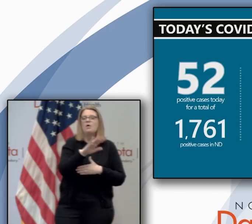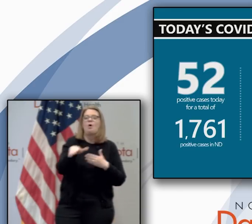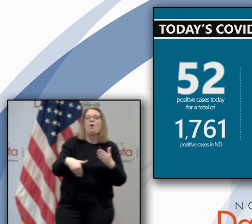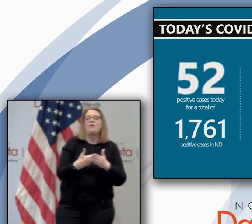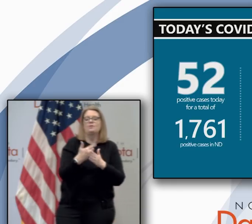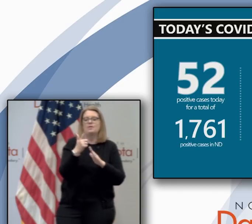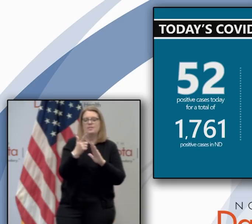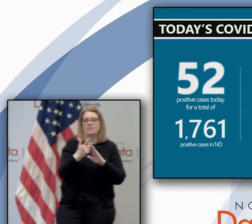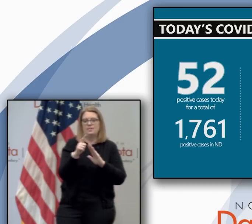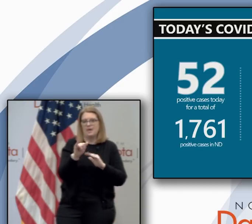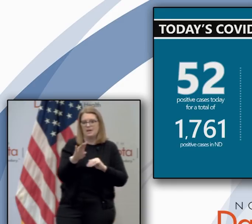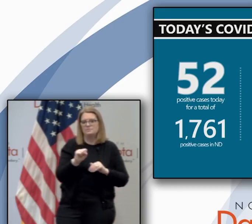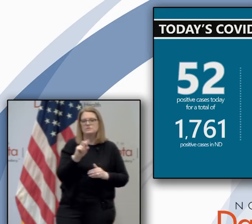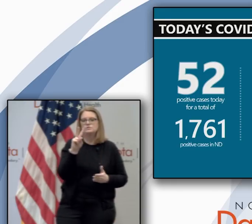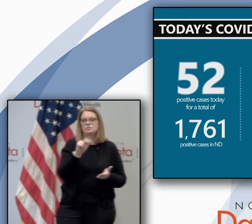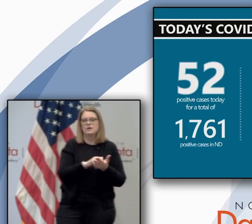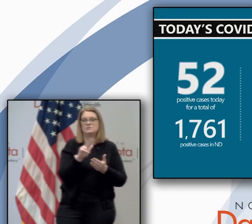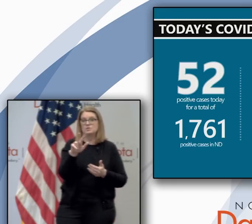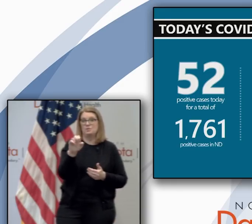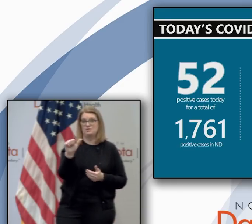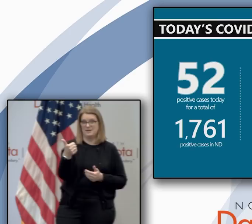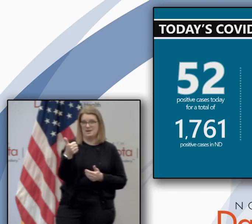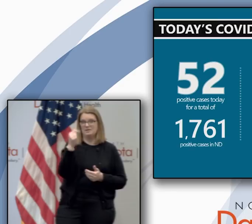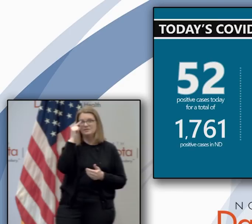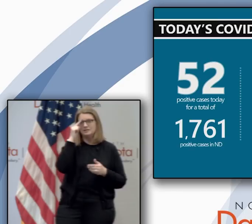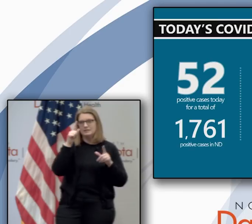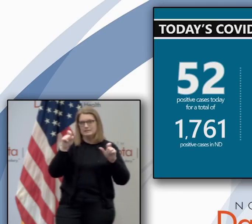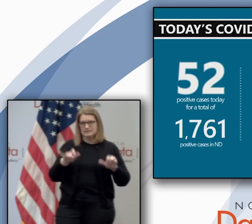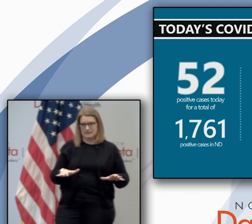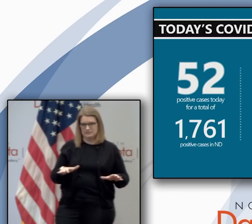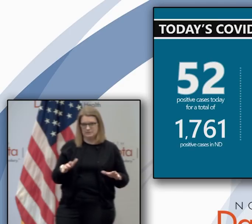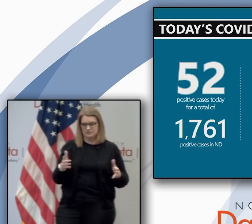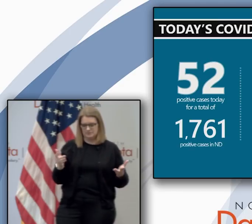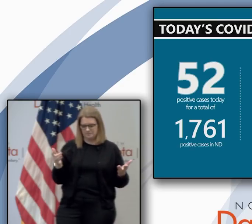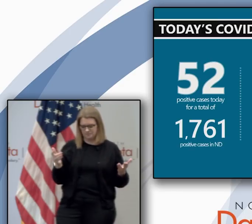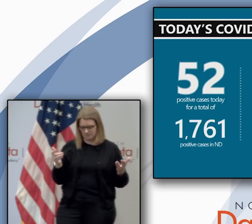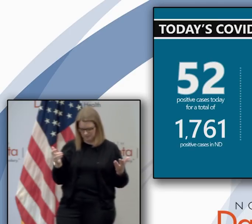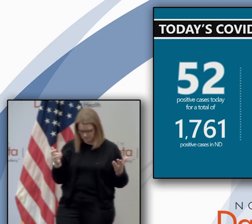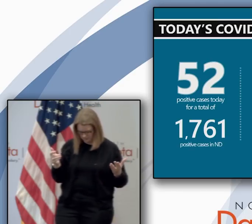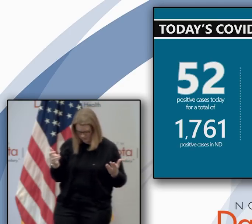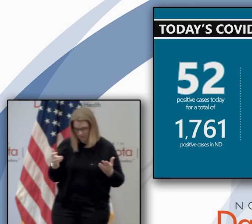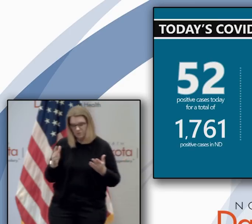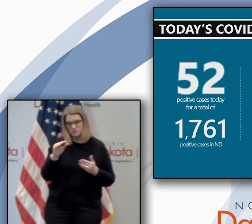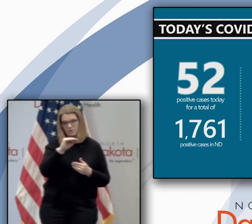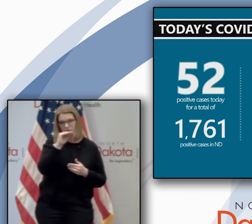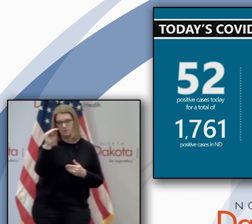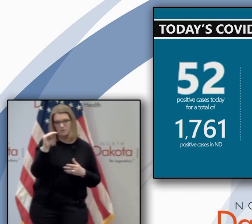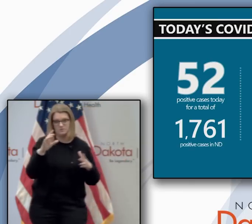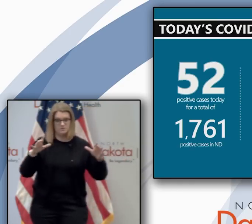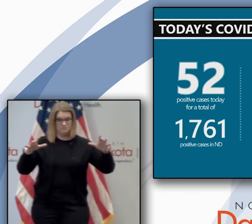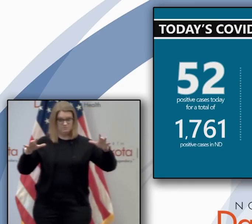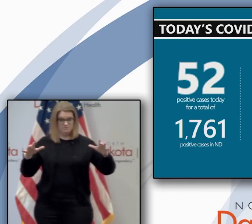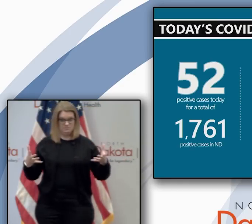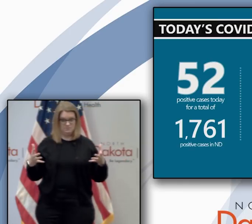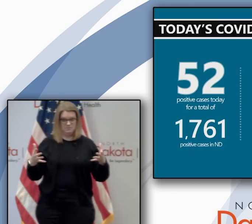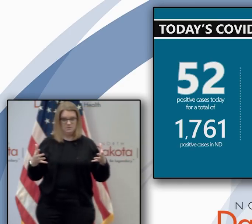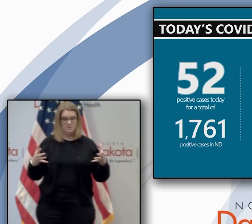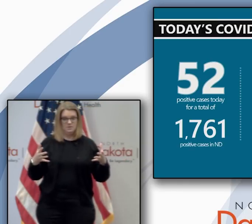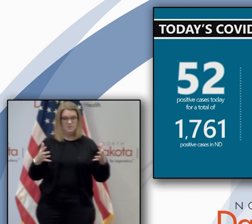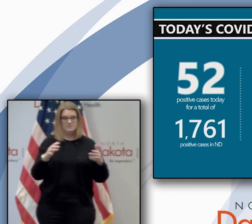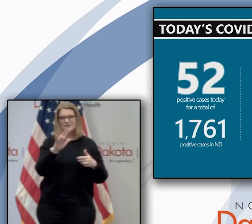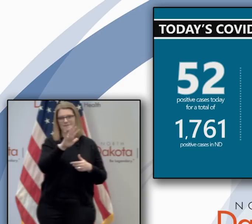was 2,310. And so the percent positives of the 52